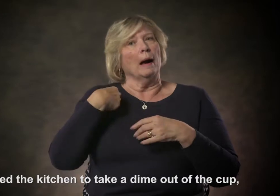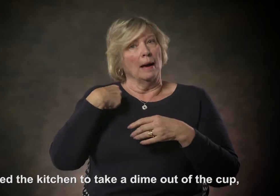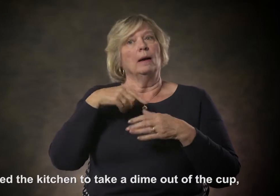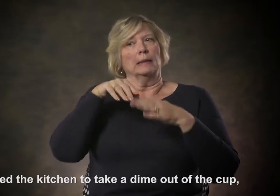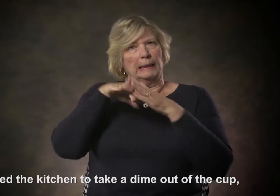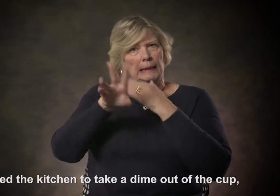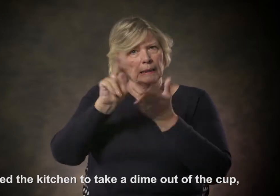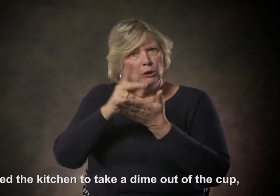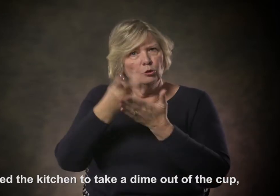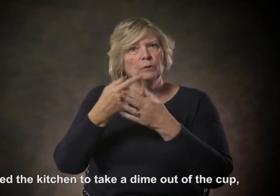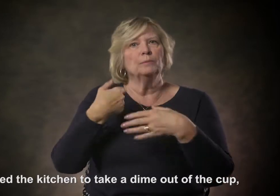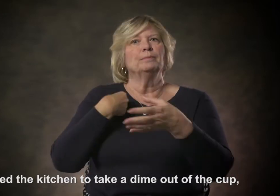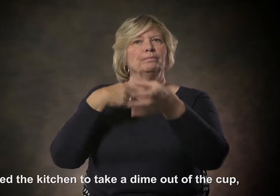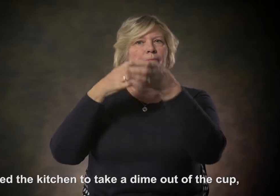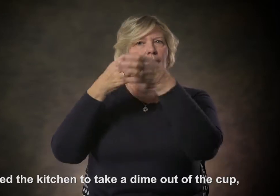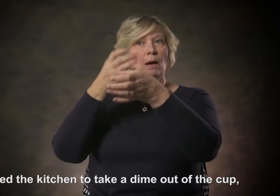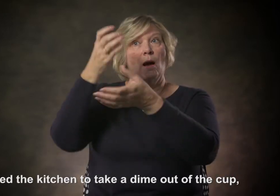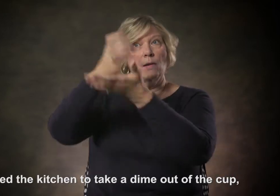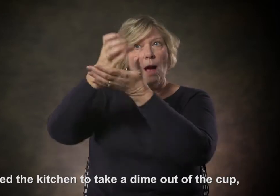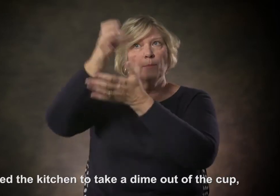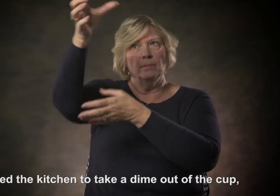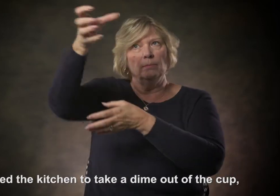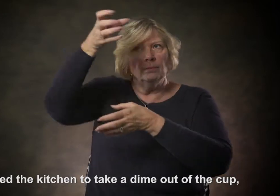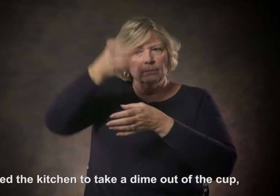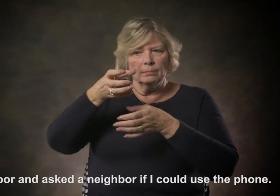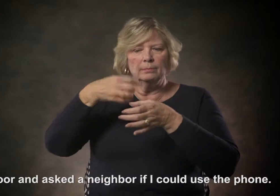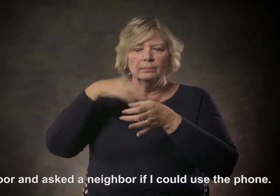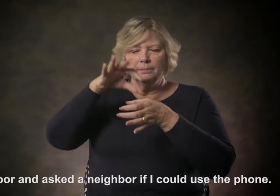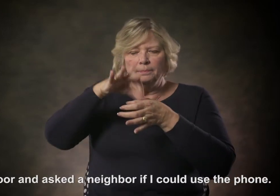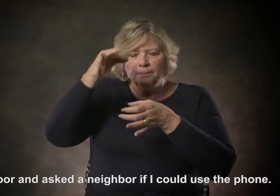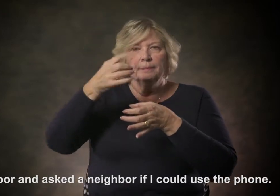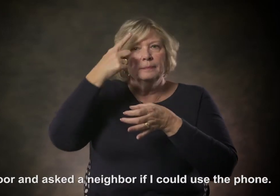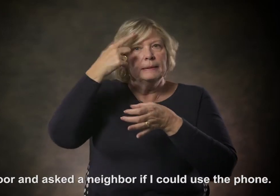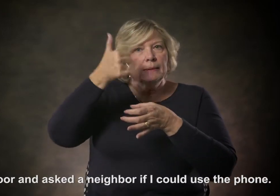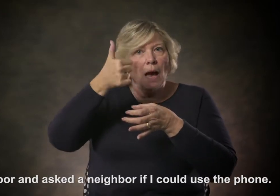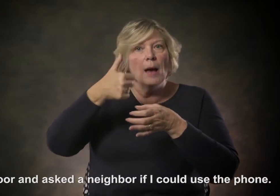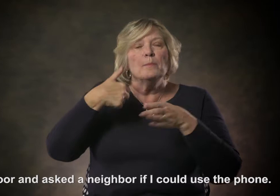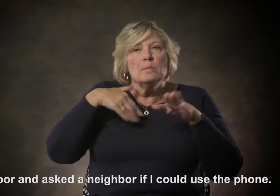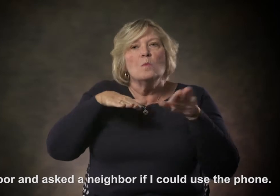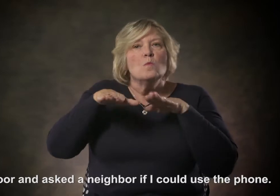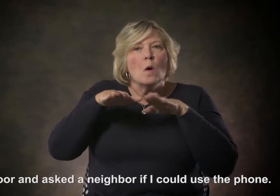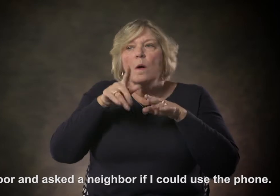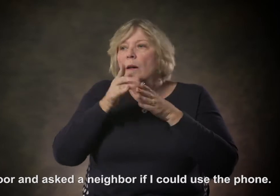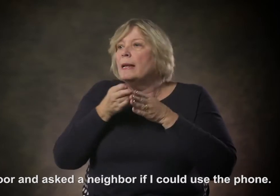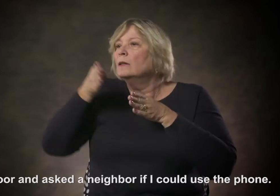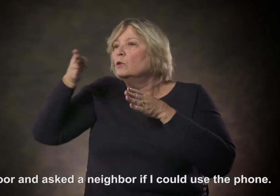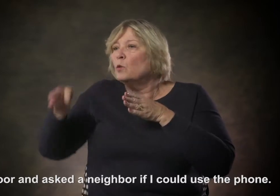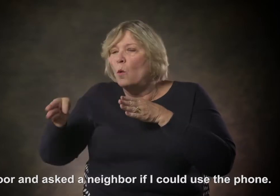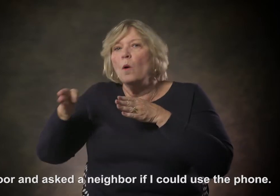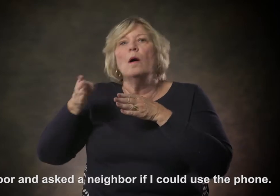to take a dime out of the cup, went next door, and asked a neighbor if I could use the phone.